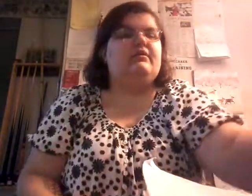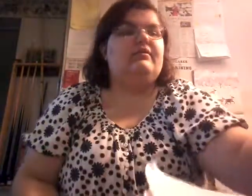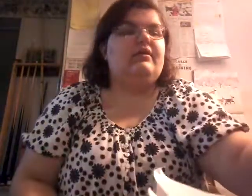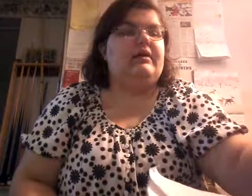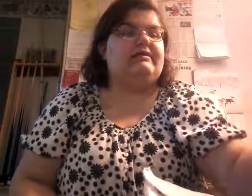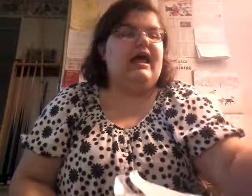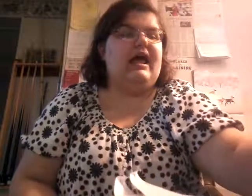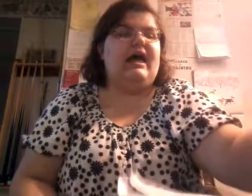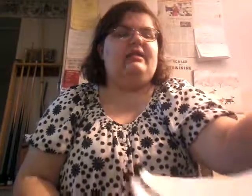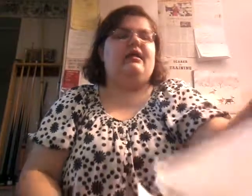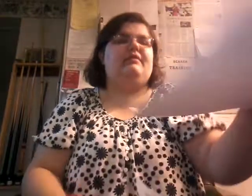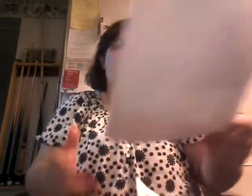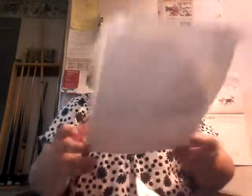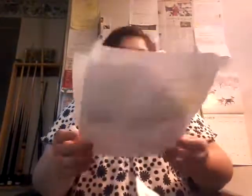where was that at? That was